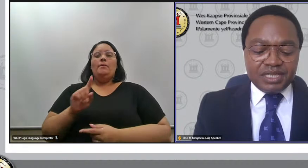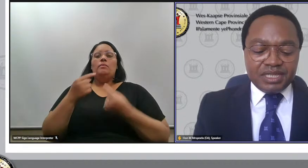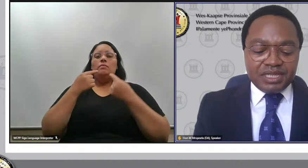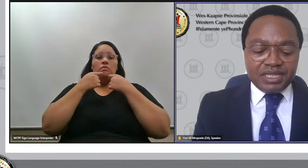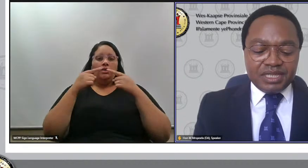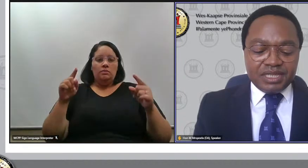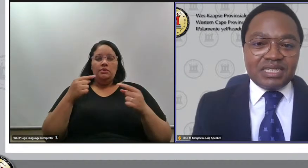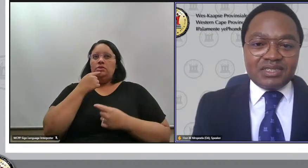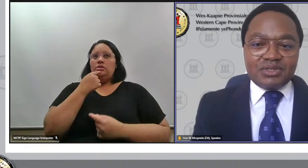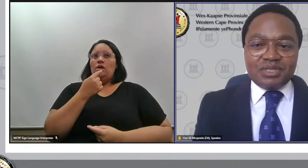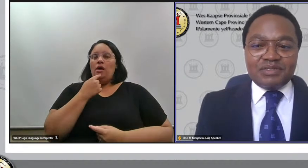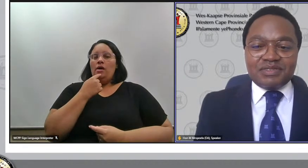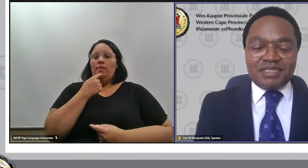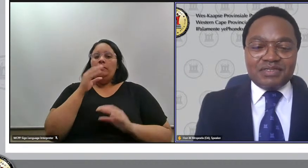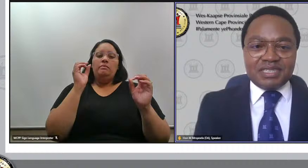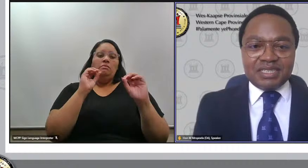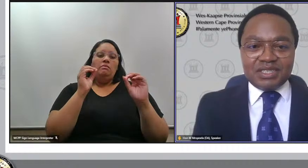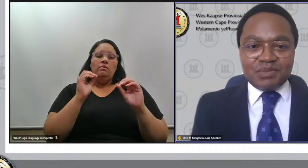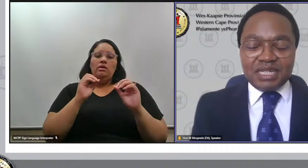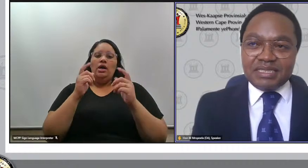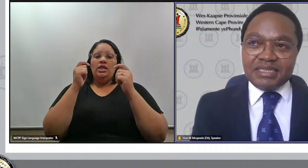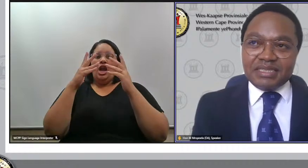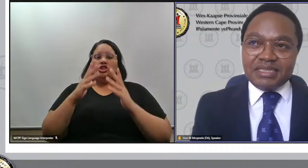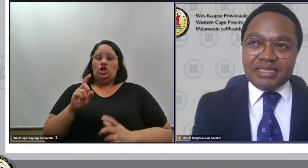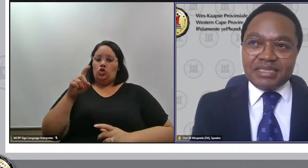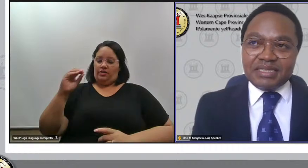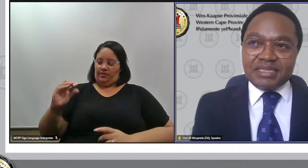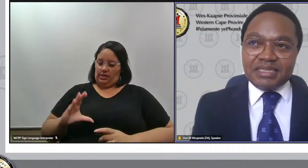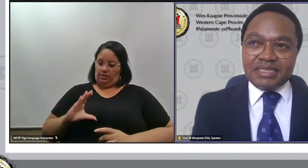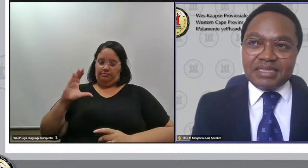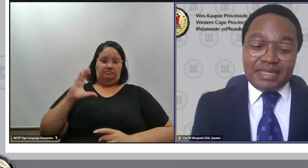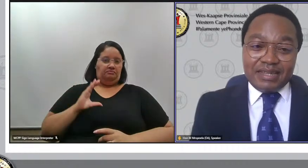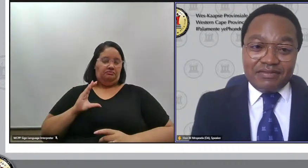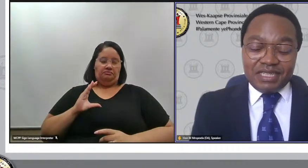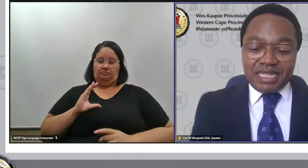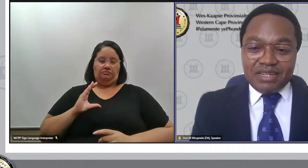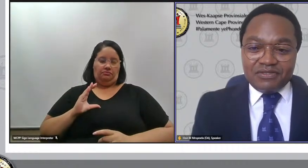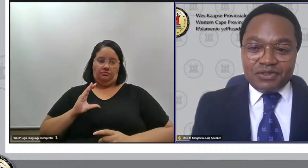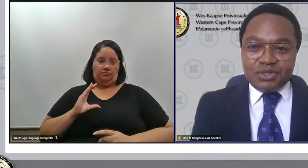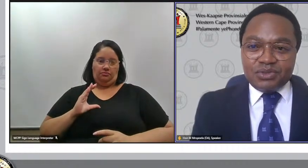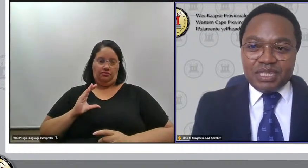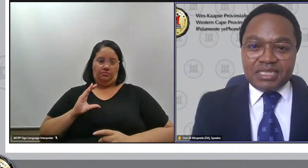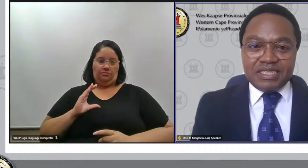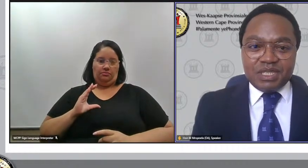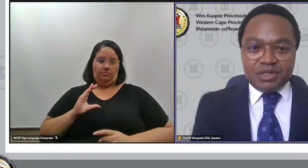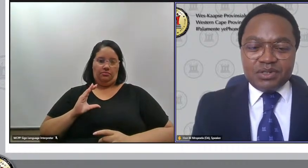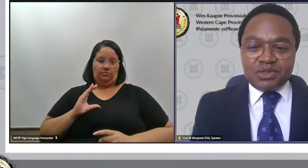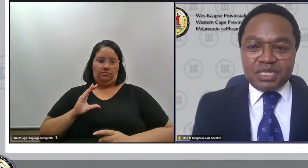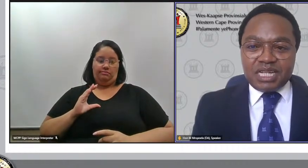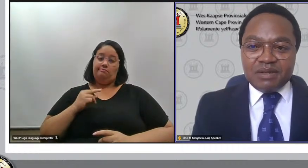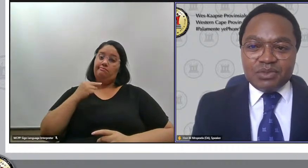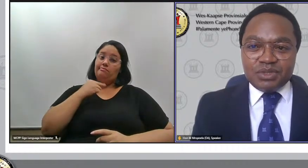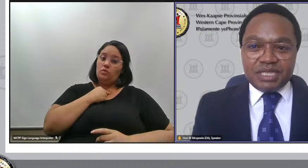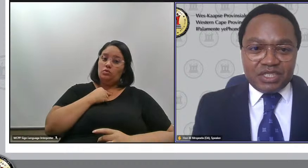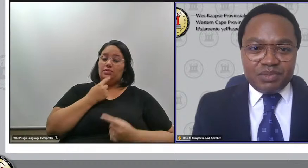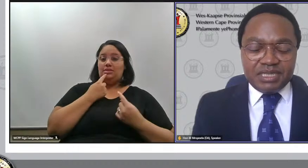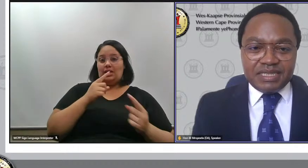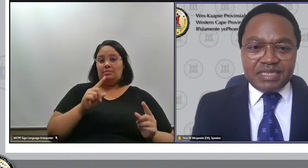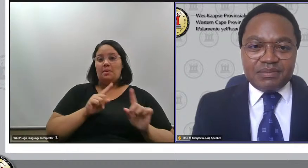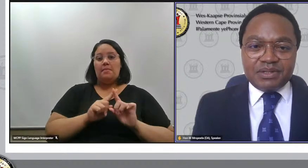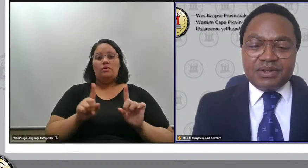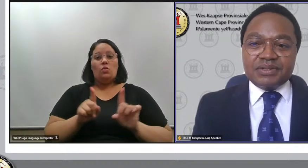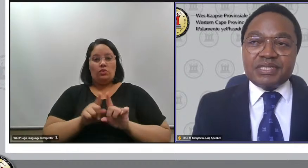does not think Treasury should have given us more money, it is rather a very unfortunate statement, but also it comes